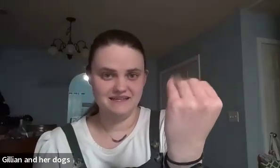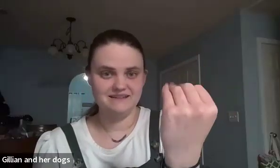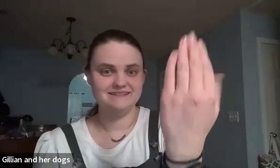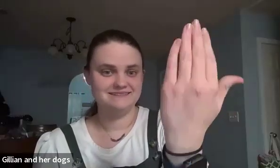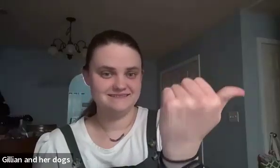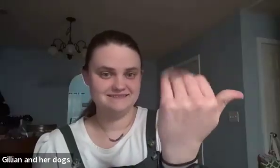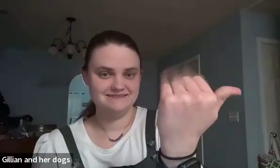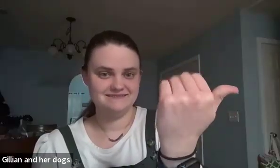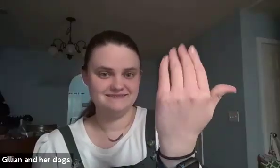15,